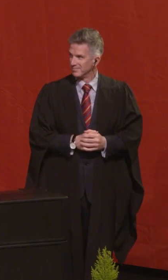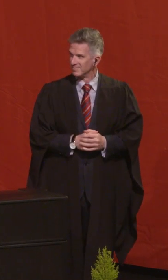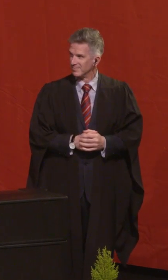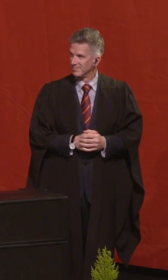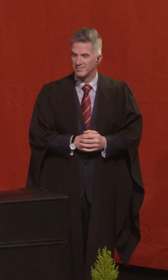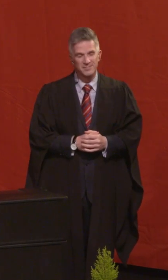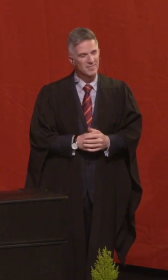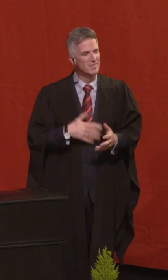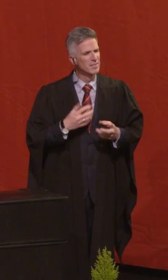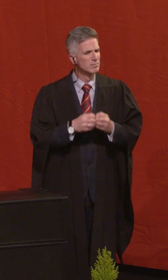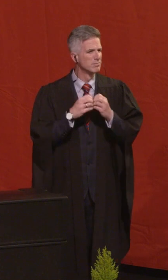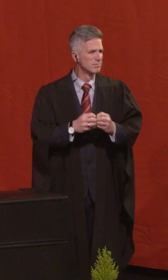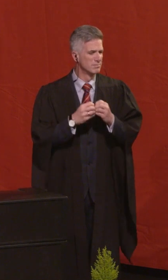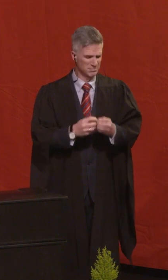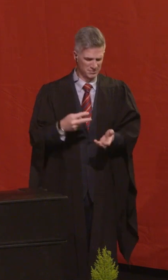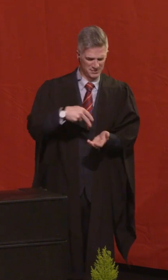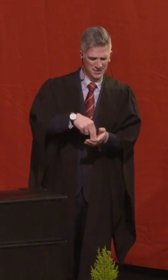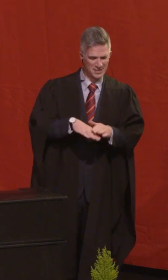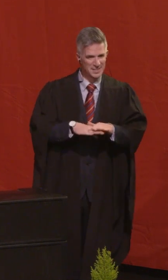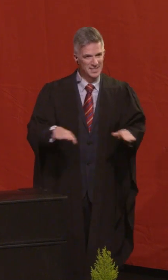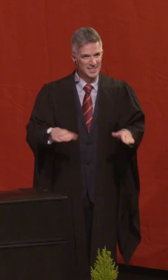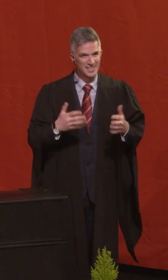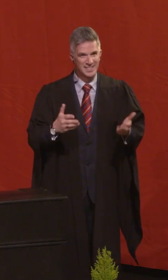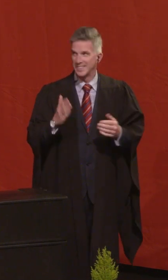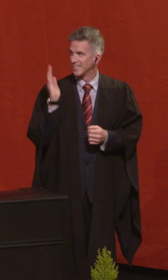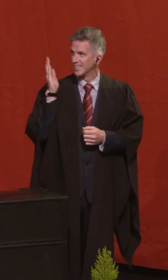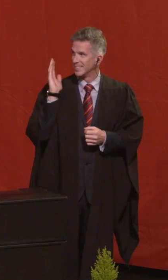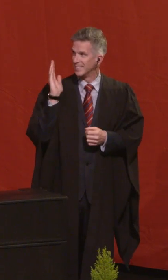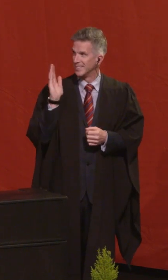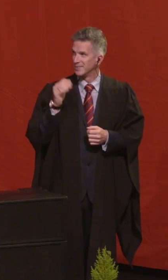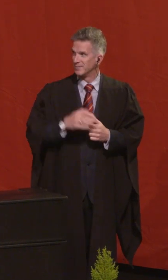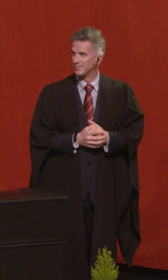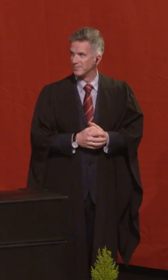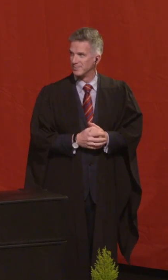And I am so privileged to be on the stage right now to give a graduation speech.